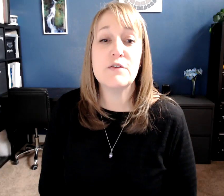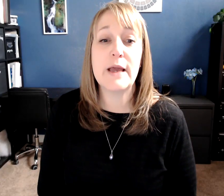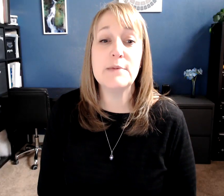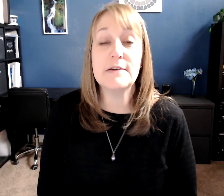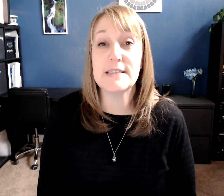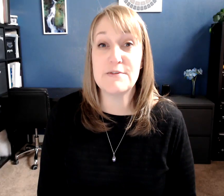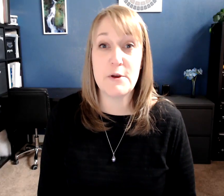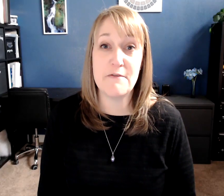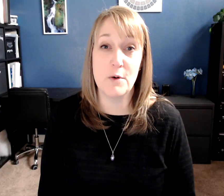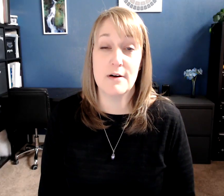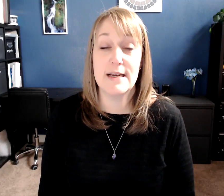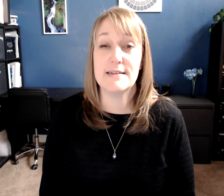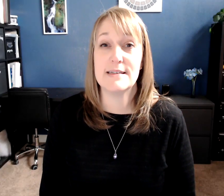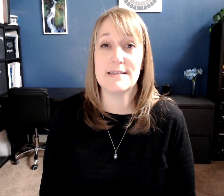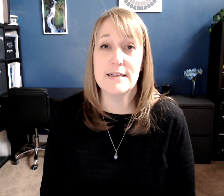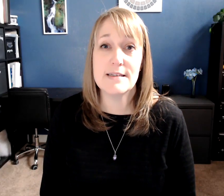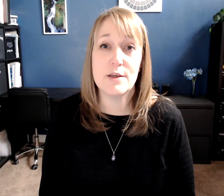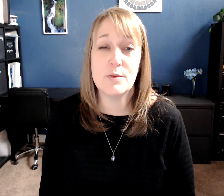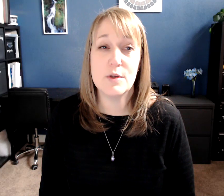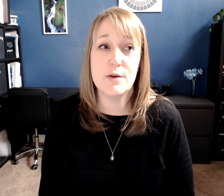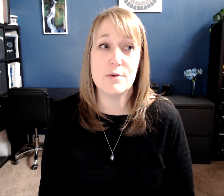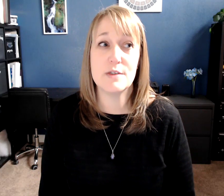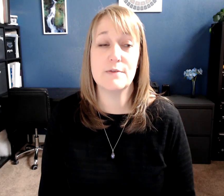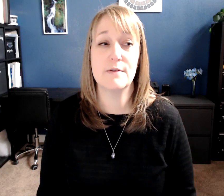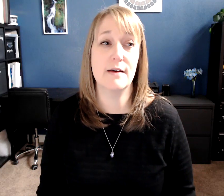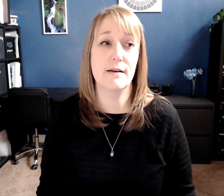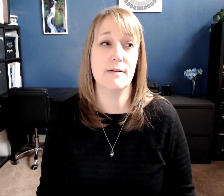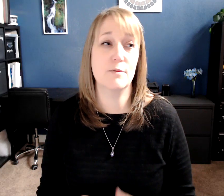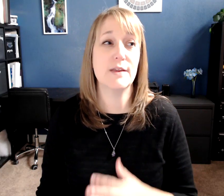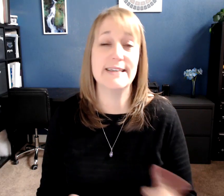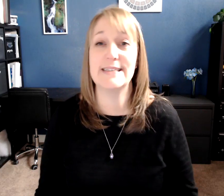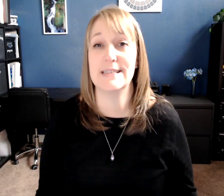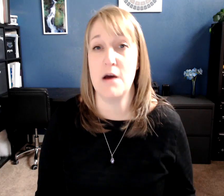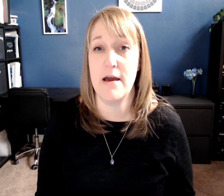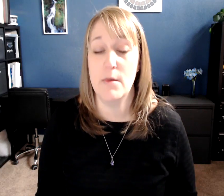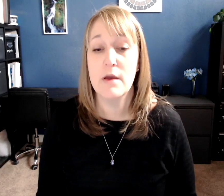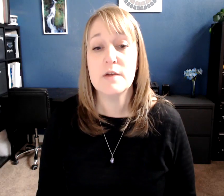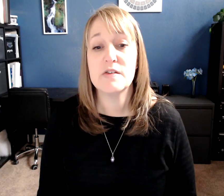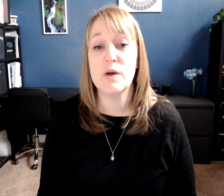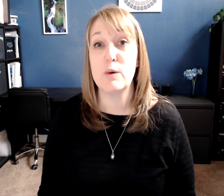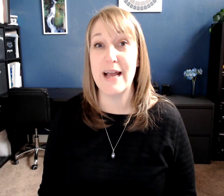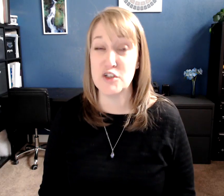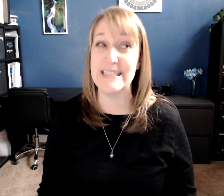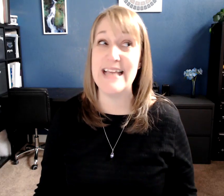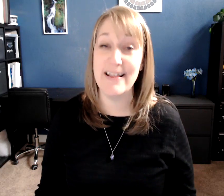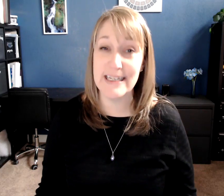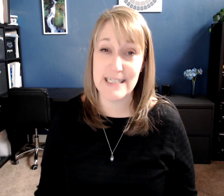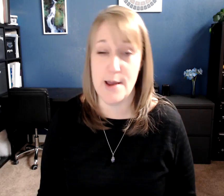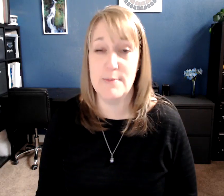So vocabulary list 44 is signs that you would use related to time. So actually telling time is